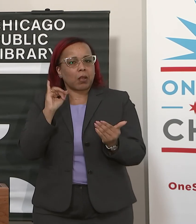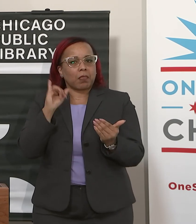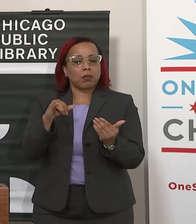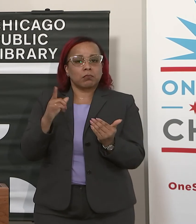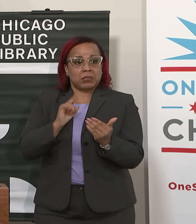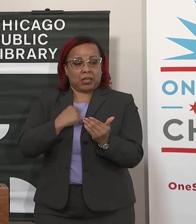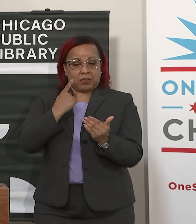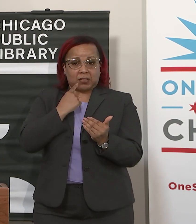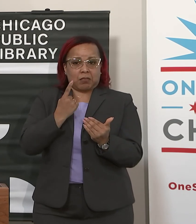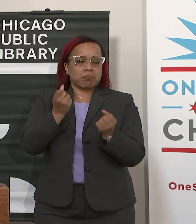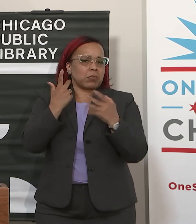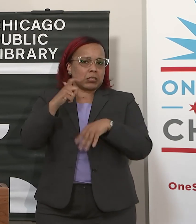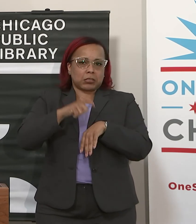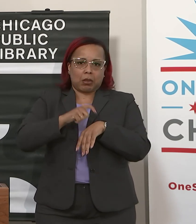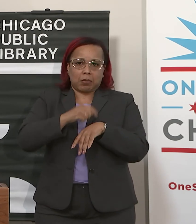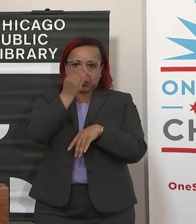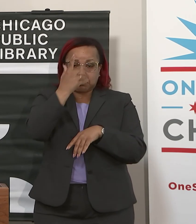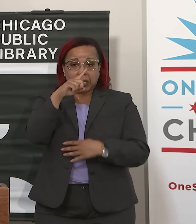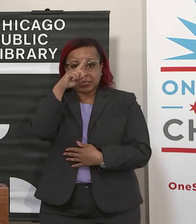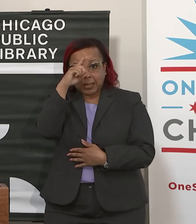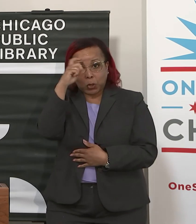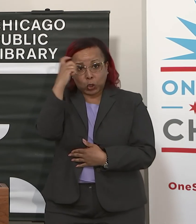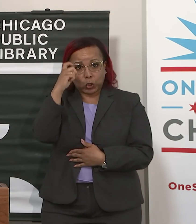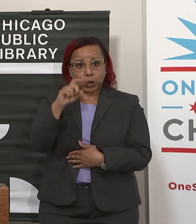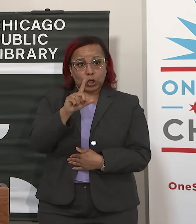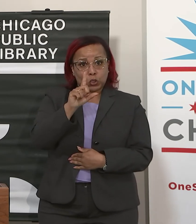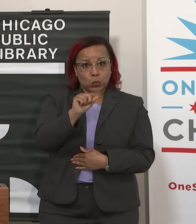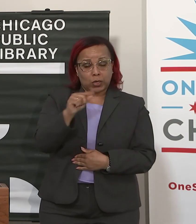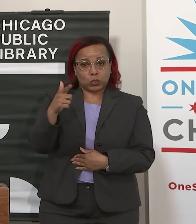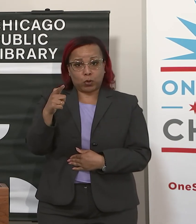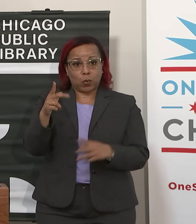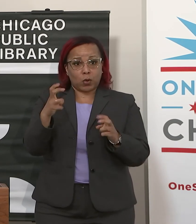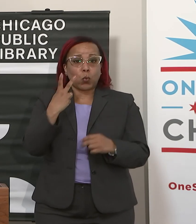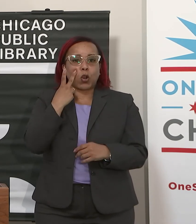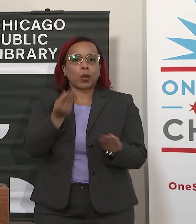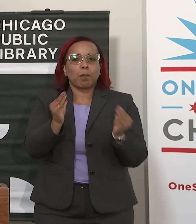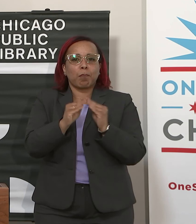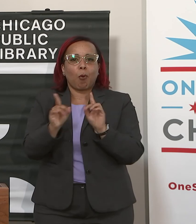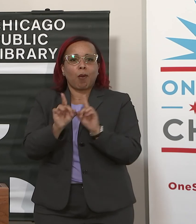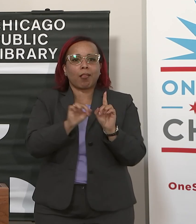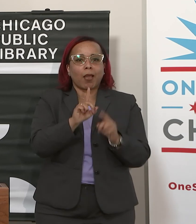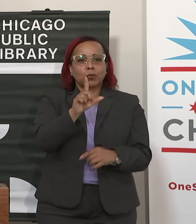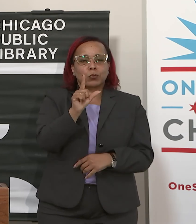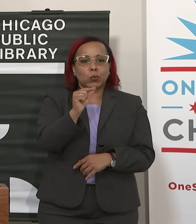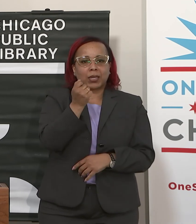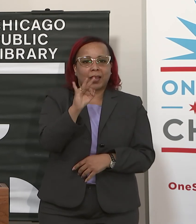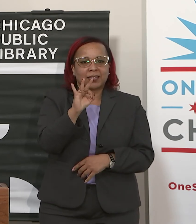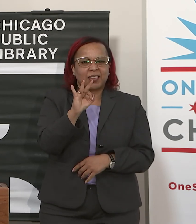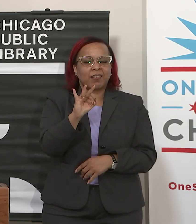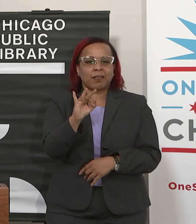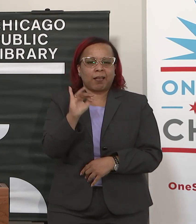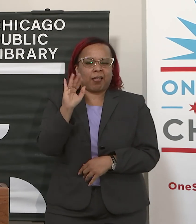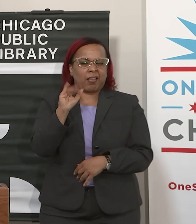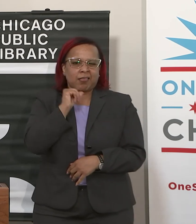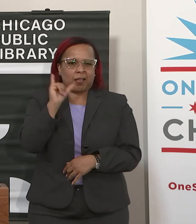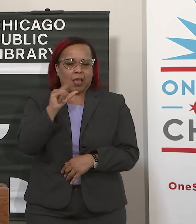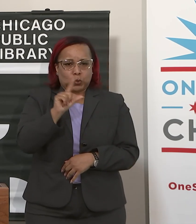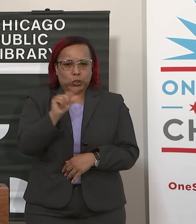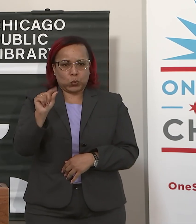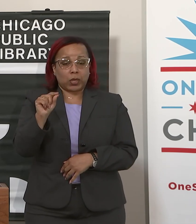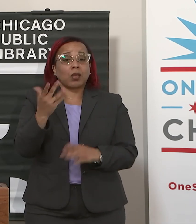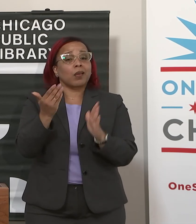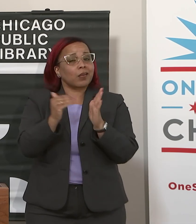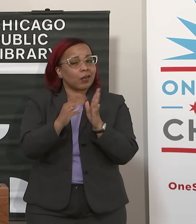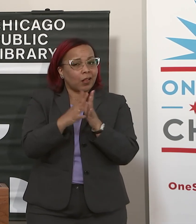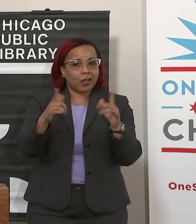as I've said many times, summer of 2021 will look more like 2019 and less like 2020. But again, a